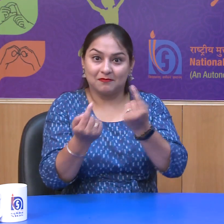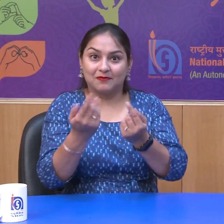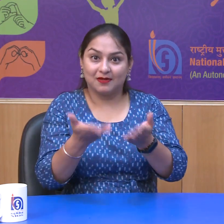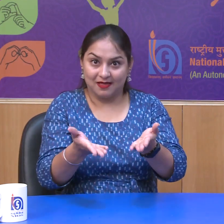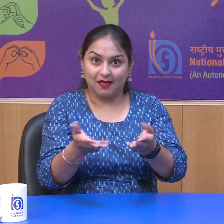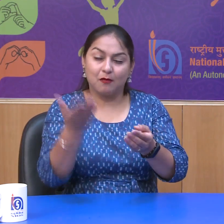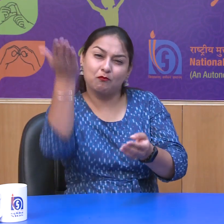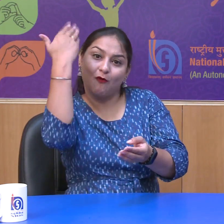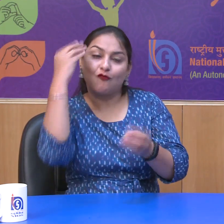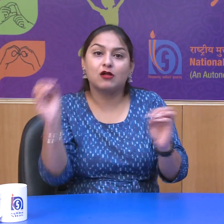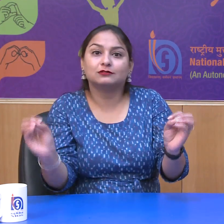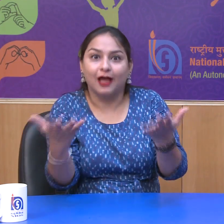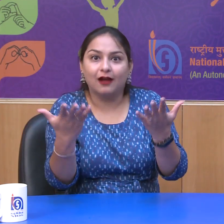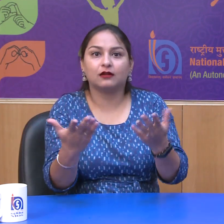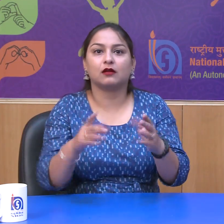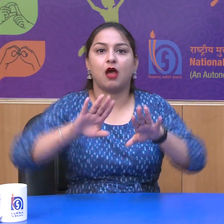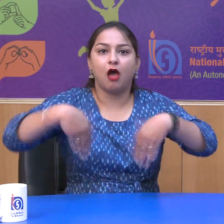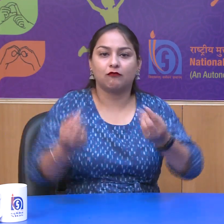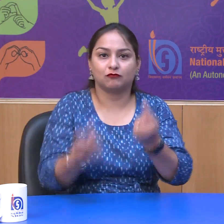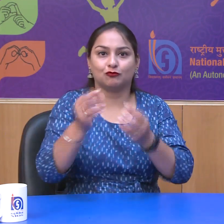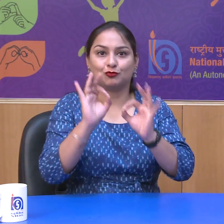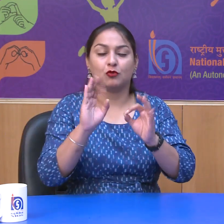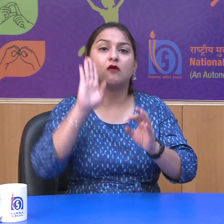India in the year 1960.